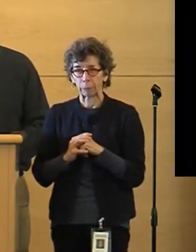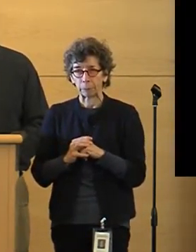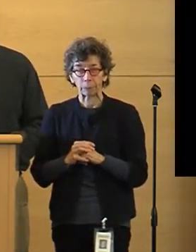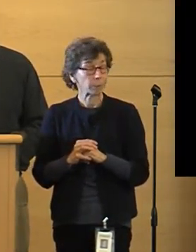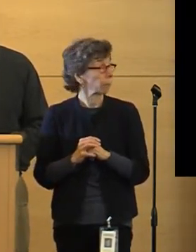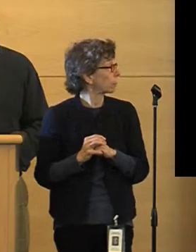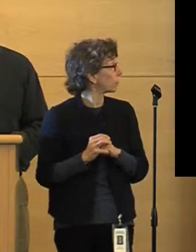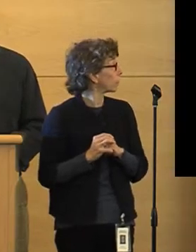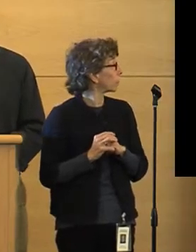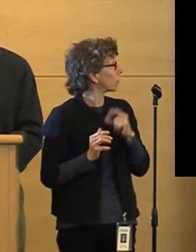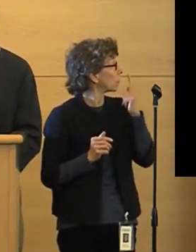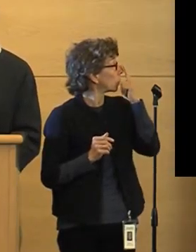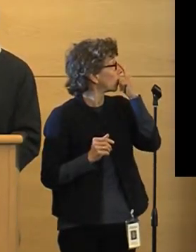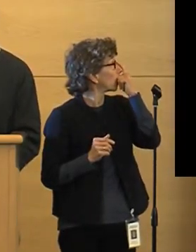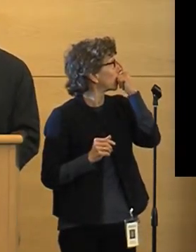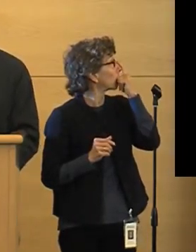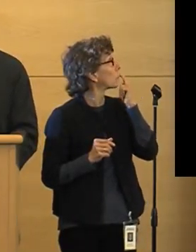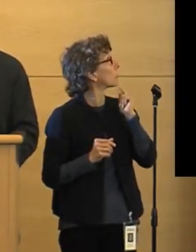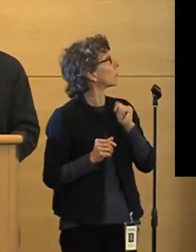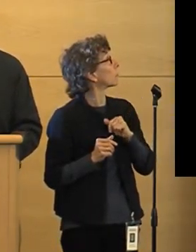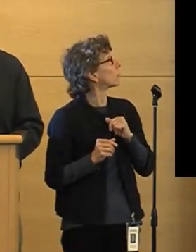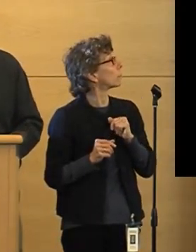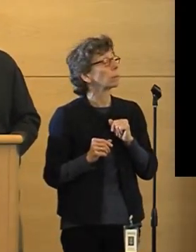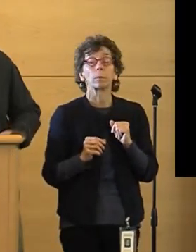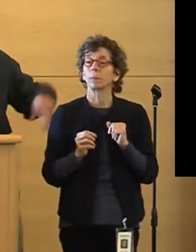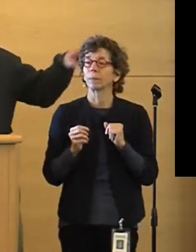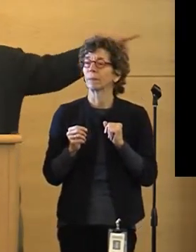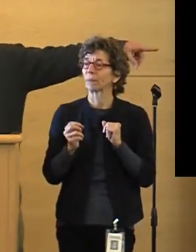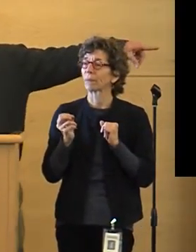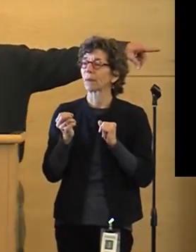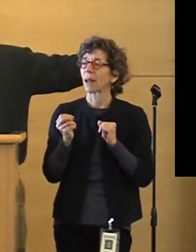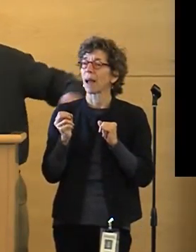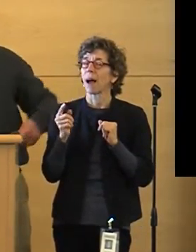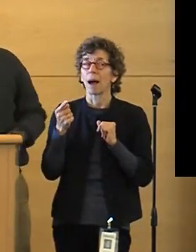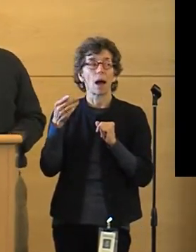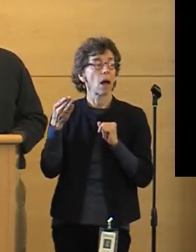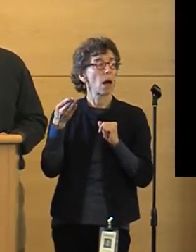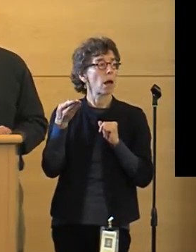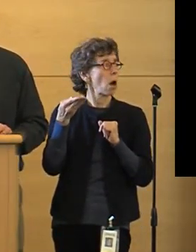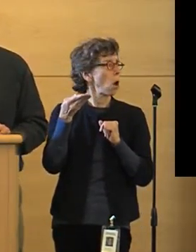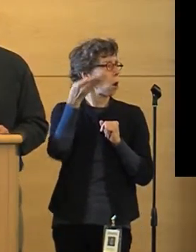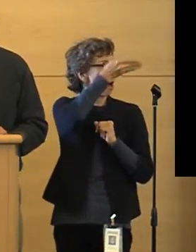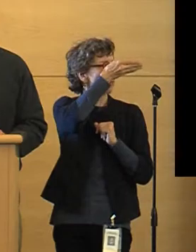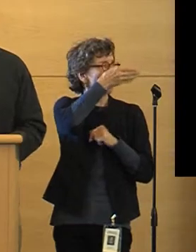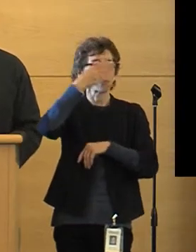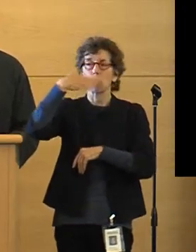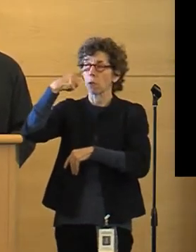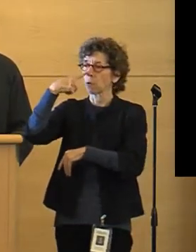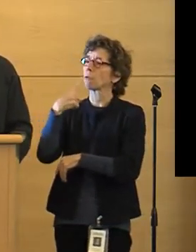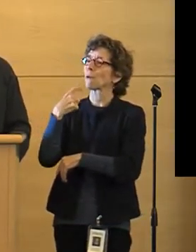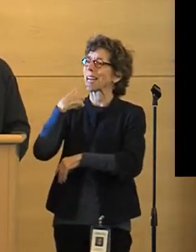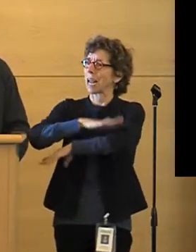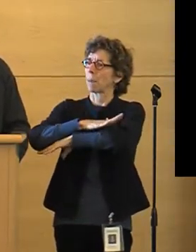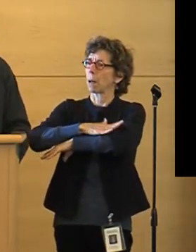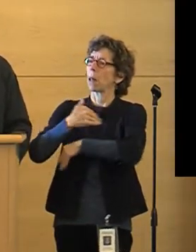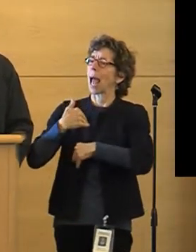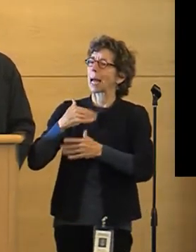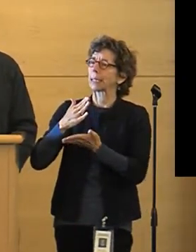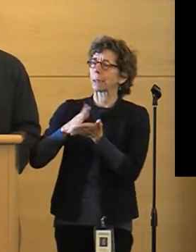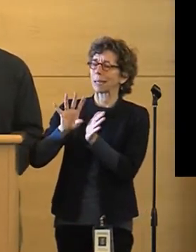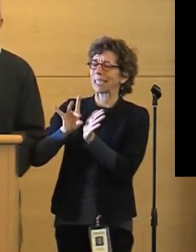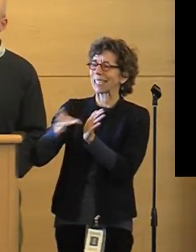there where they are? And are they able to fully function without using a mouse?